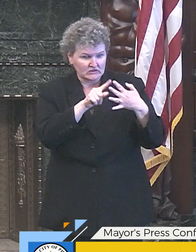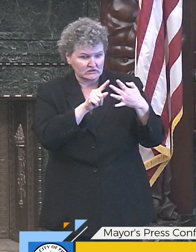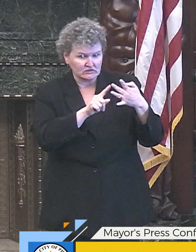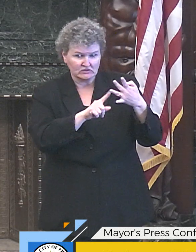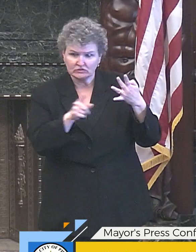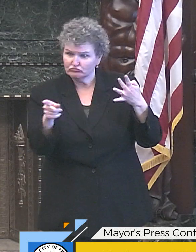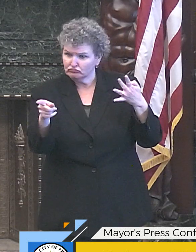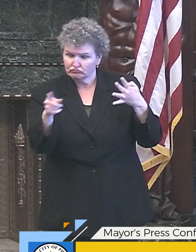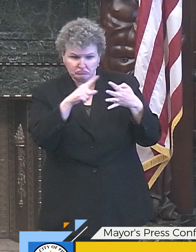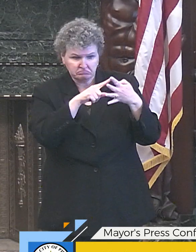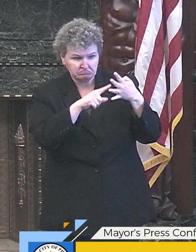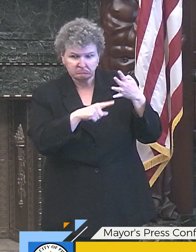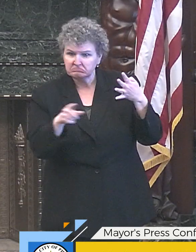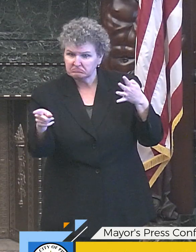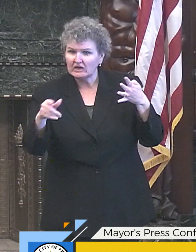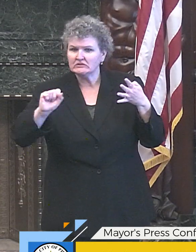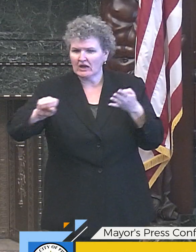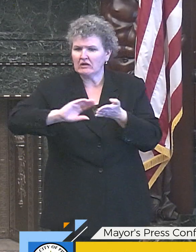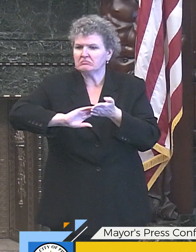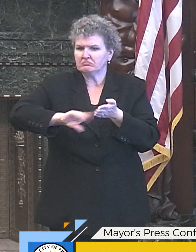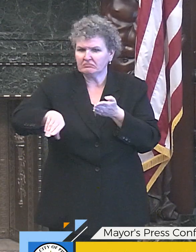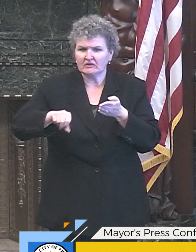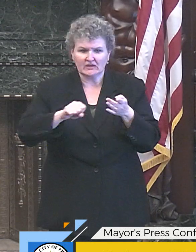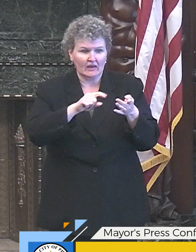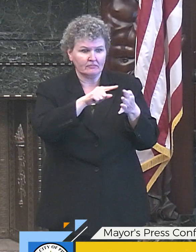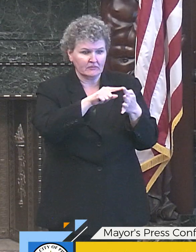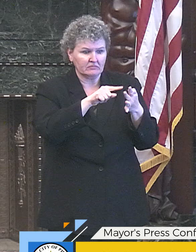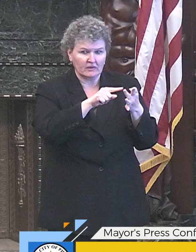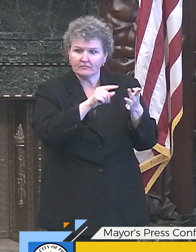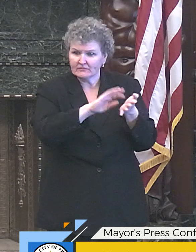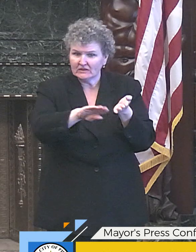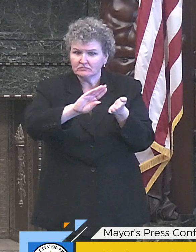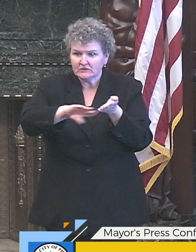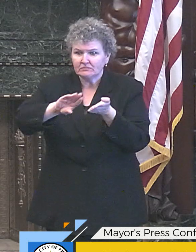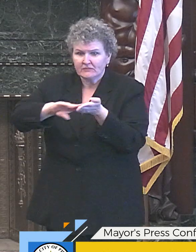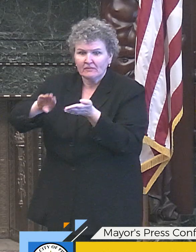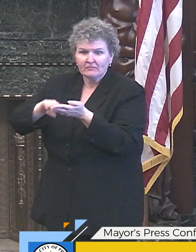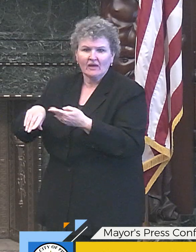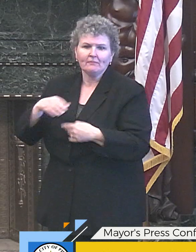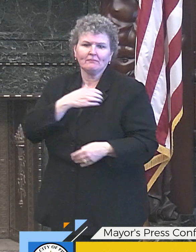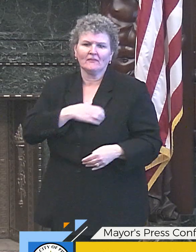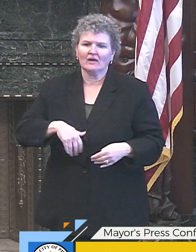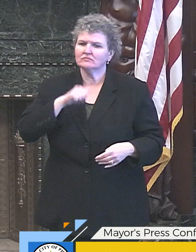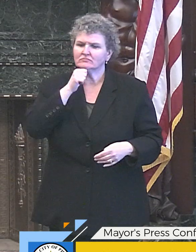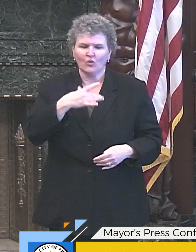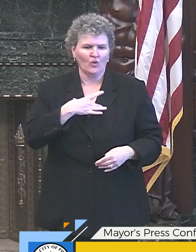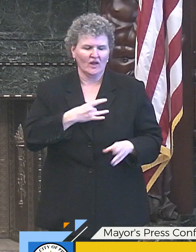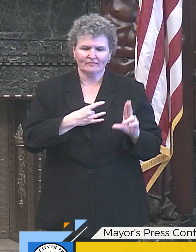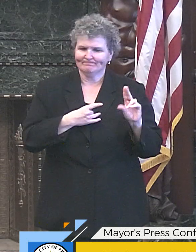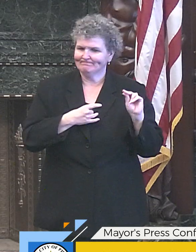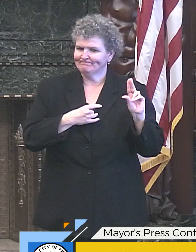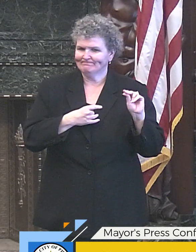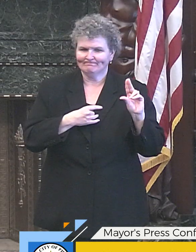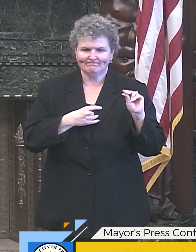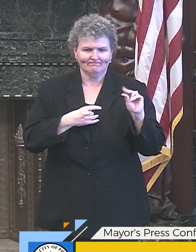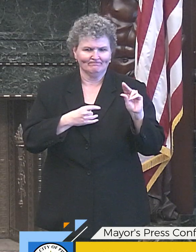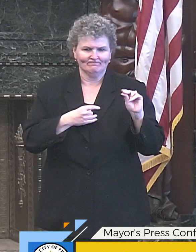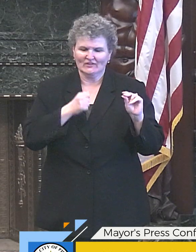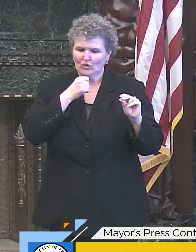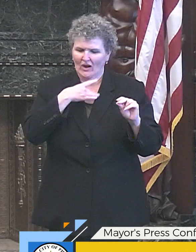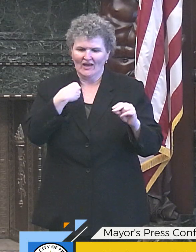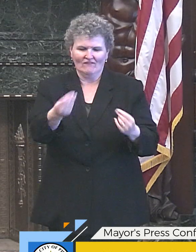solicitor, it's clear that the mayor doesn't enjoy that emergency power, that the release has to come